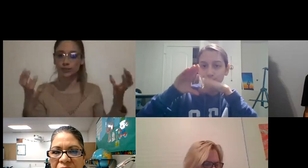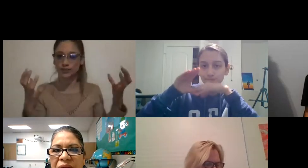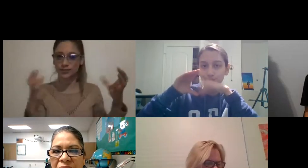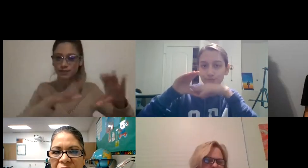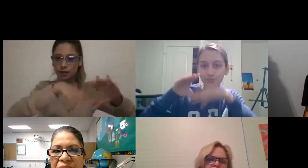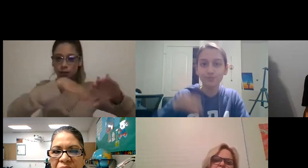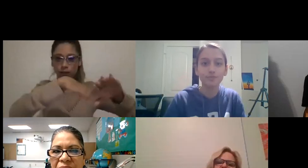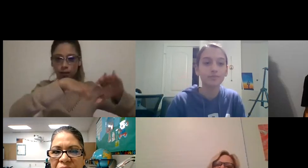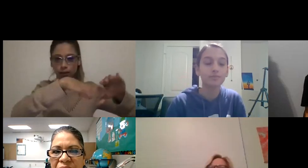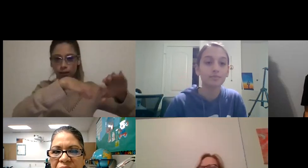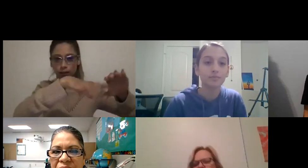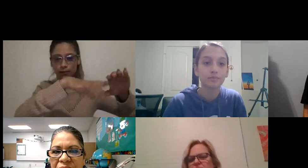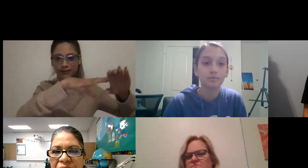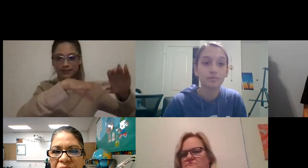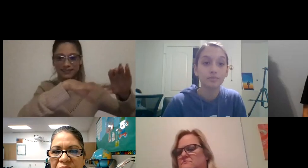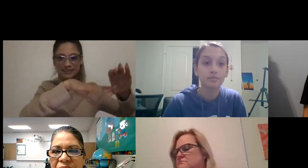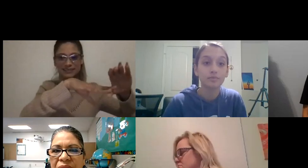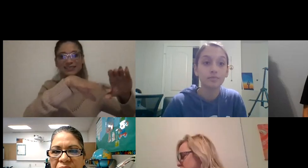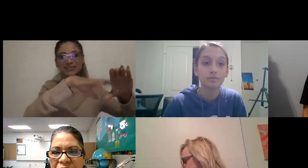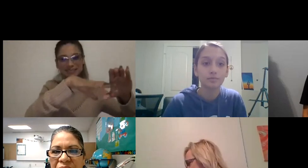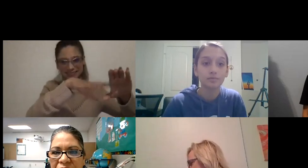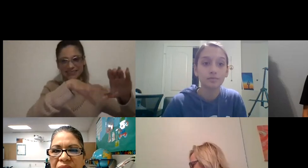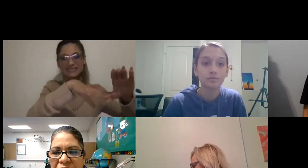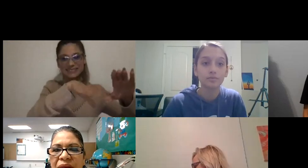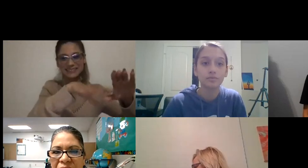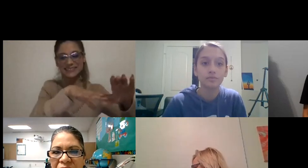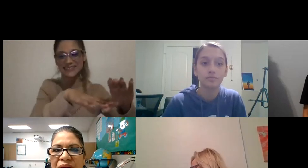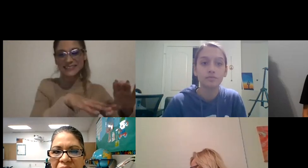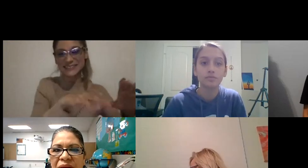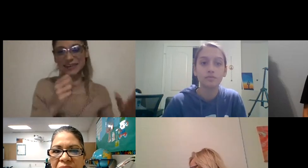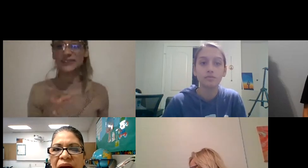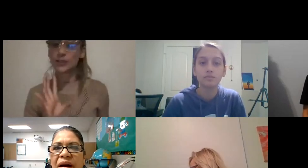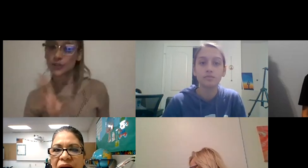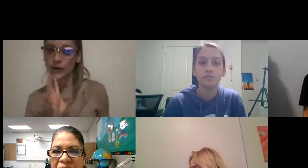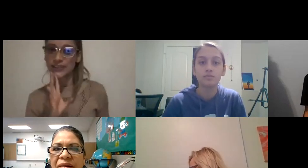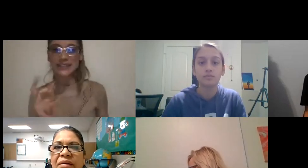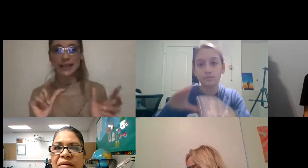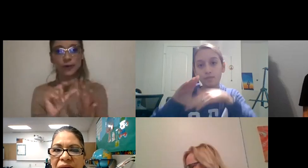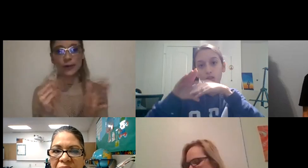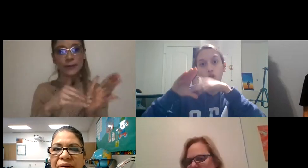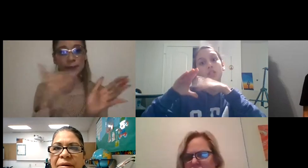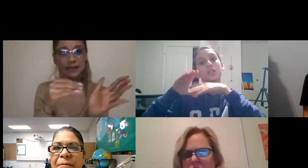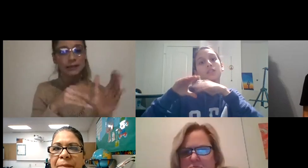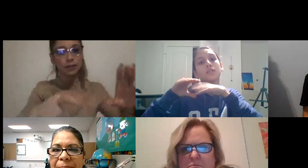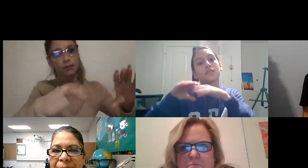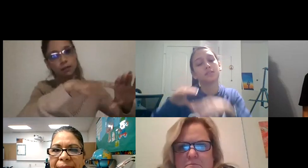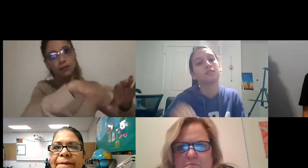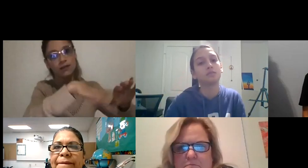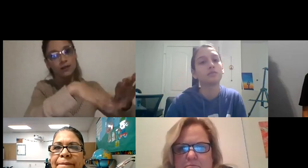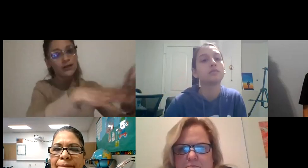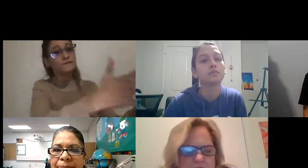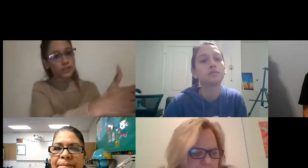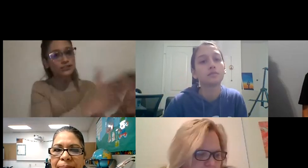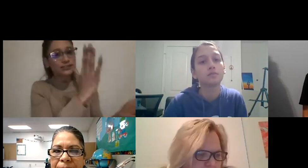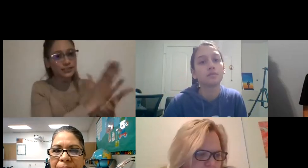like they might be talking a lot, and so they're talking a lot. So this is like they're jabbering. They're talking so much.